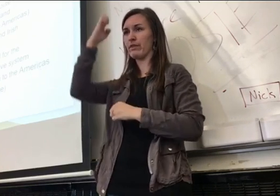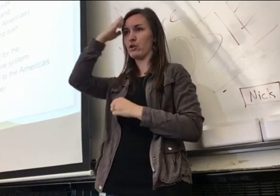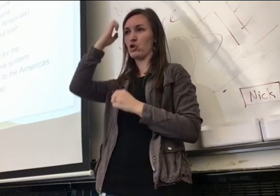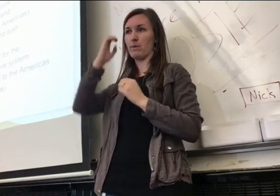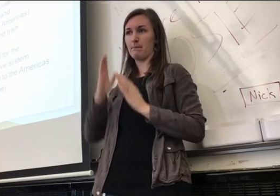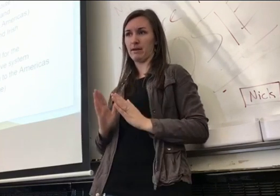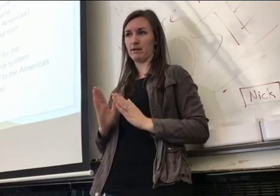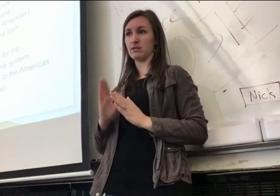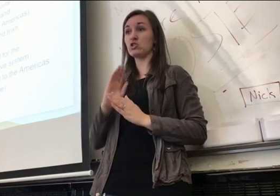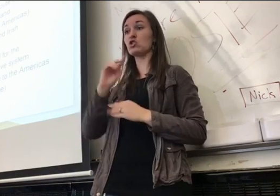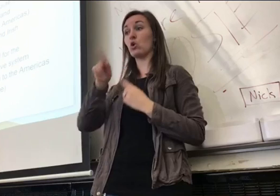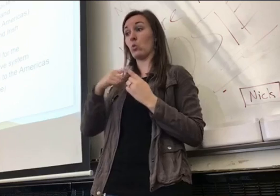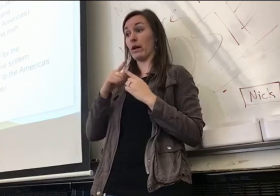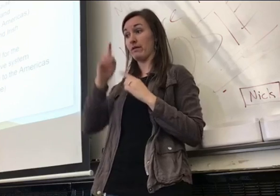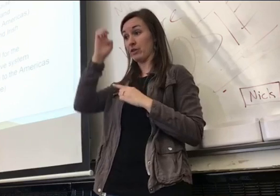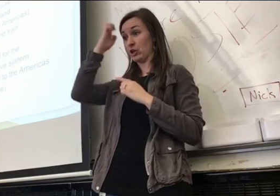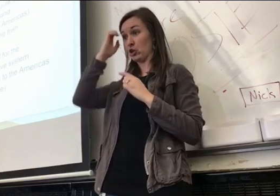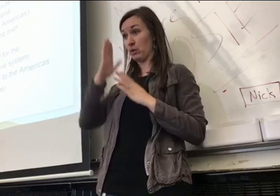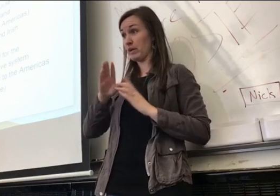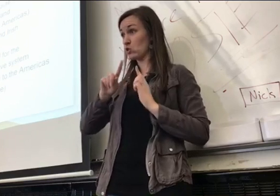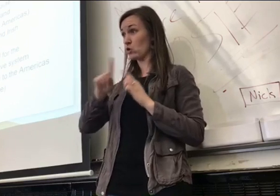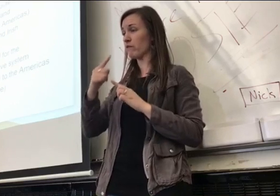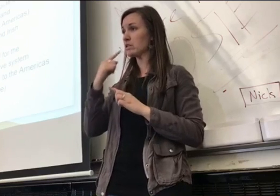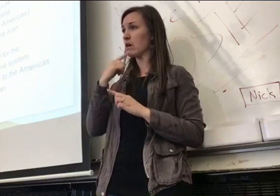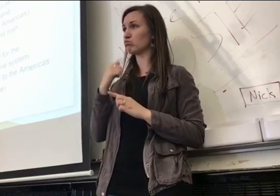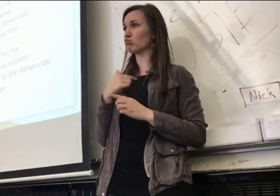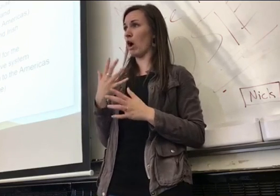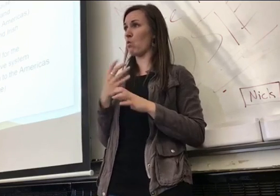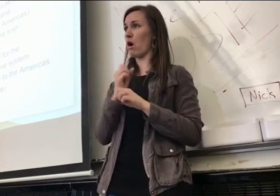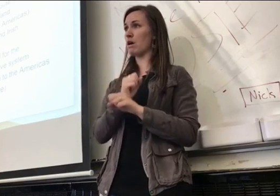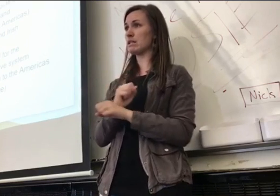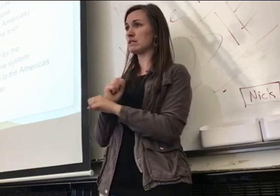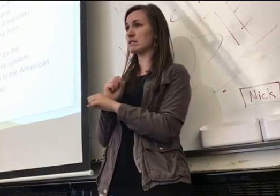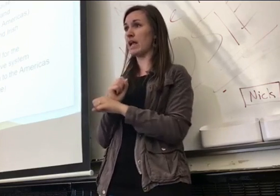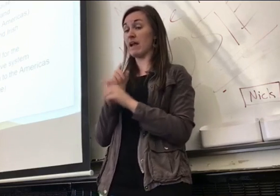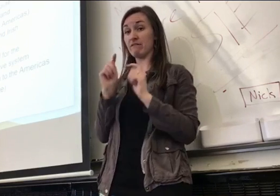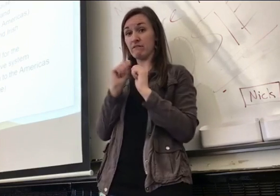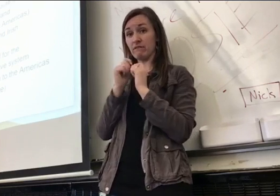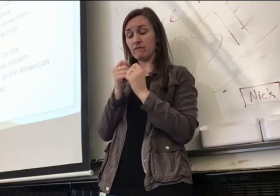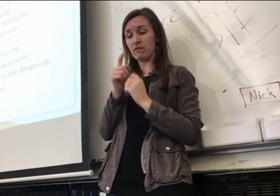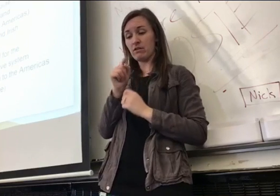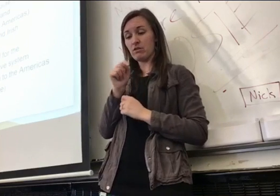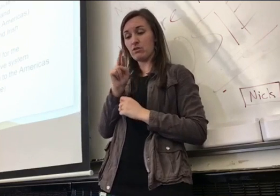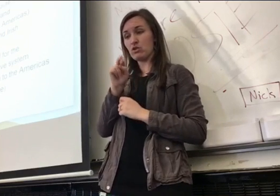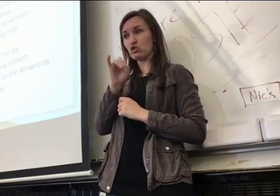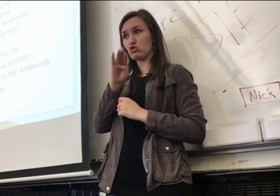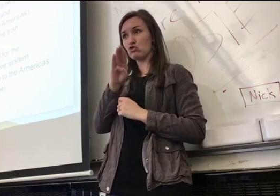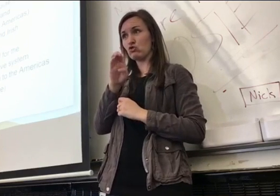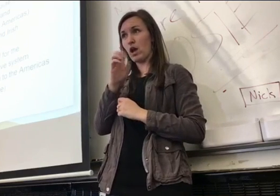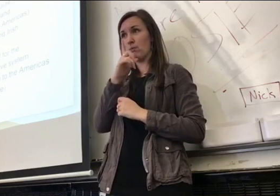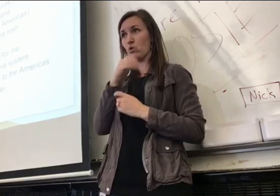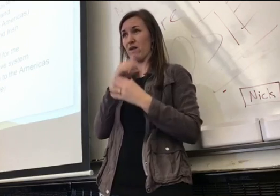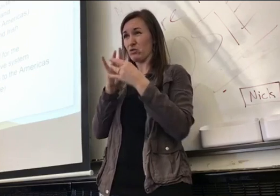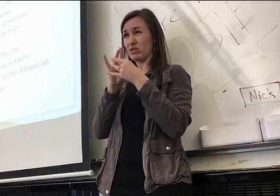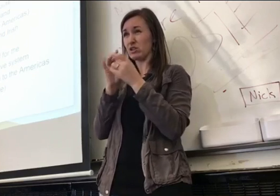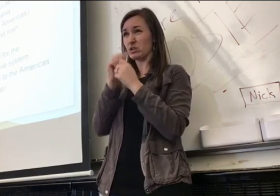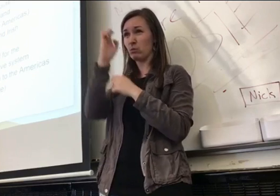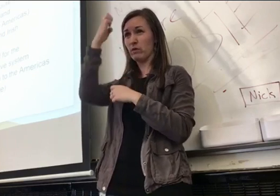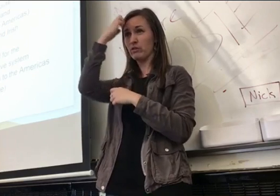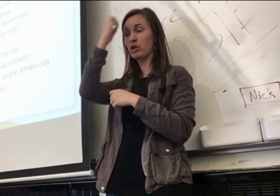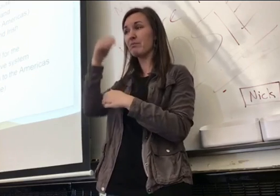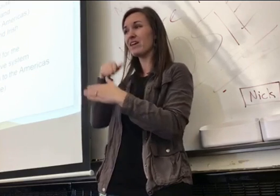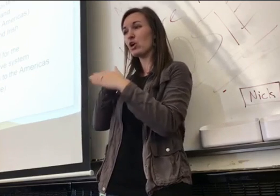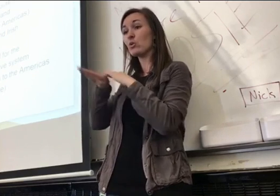the Europeans come over and say, I want a slave, those tribes that have a very good relationship with Europe are going to go into